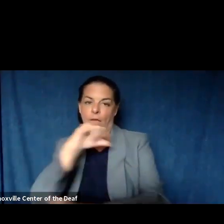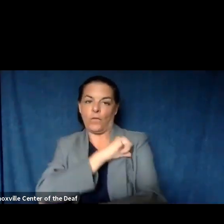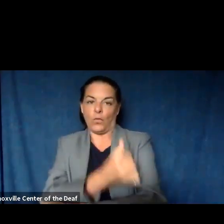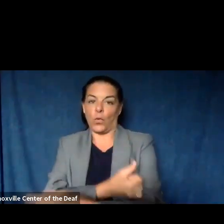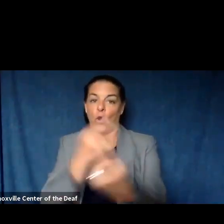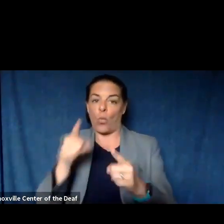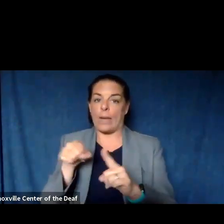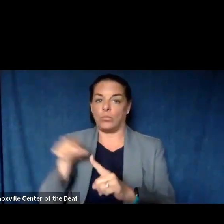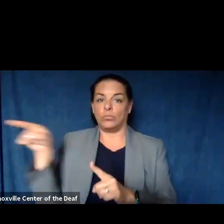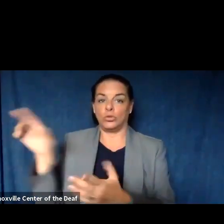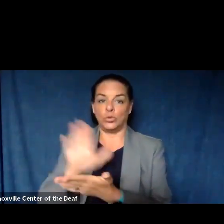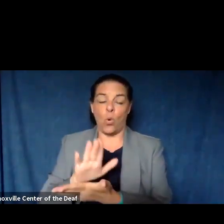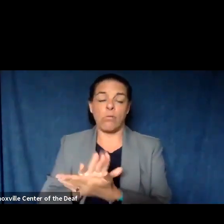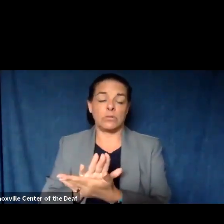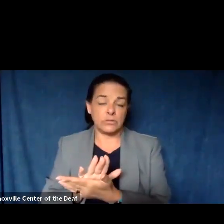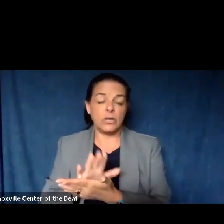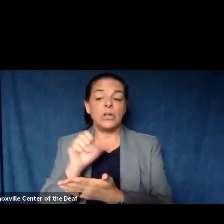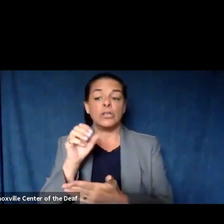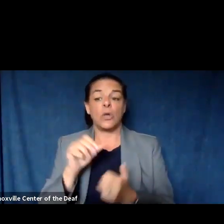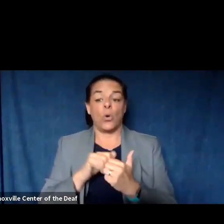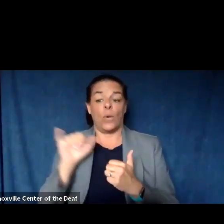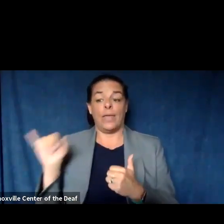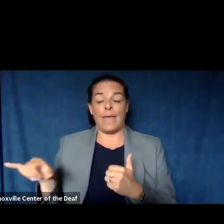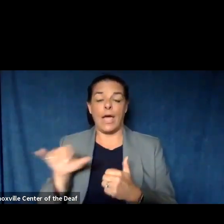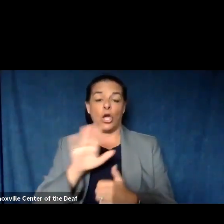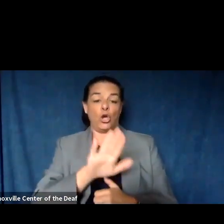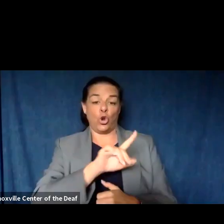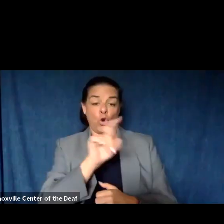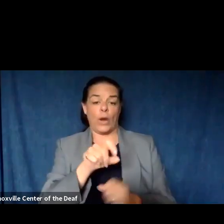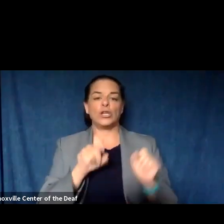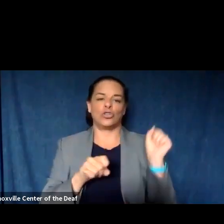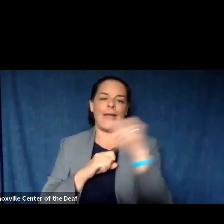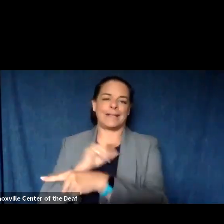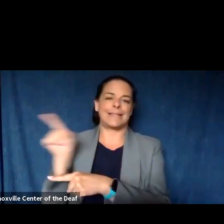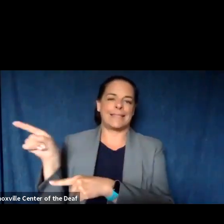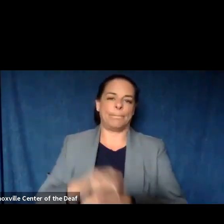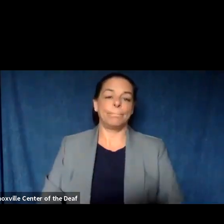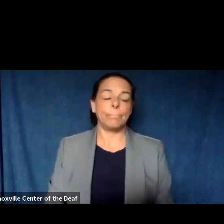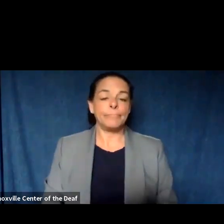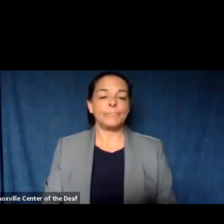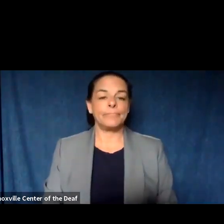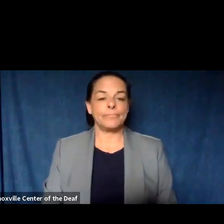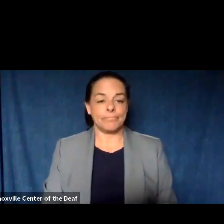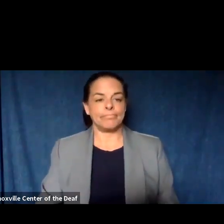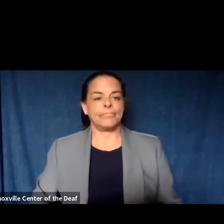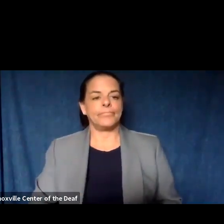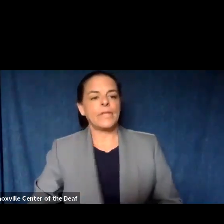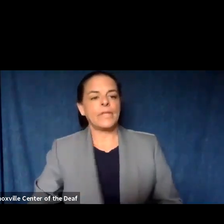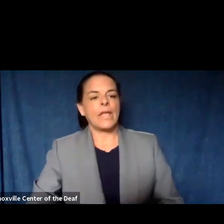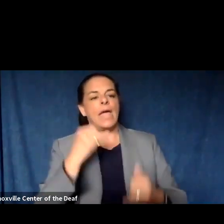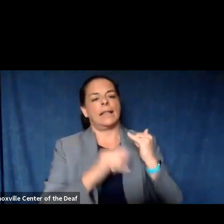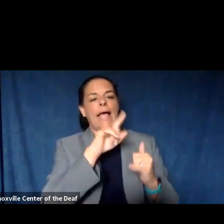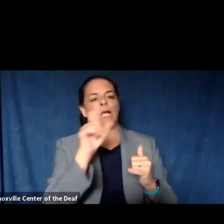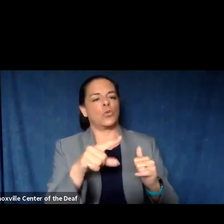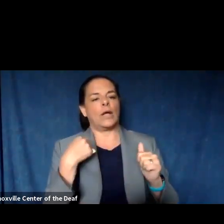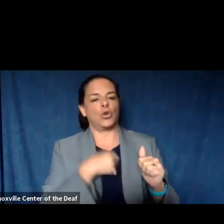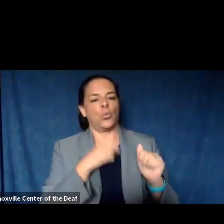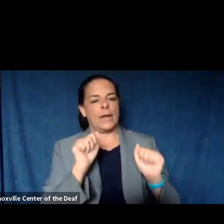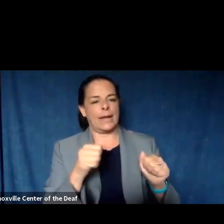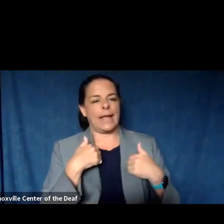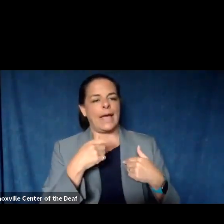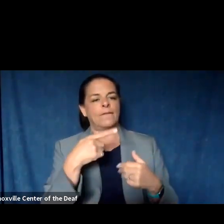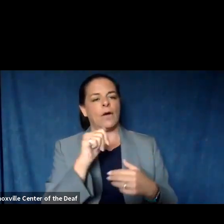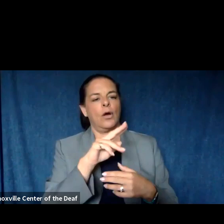schools. And so given that, those questions should be directed to the schools. And the last question we're able to take today is from